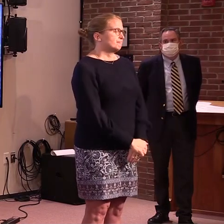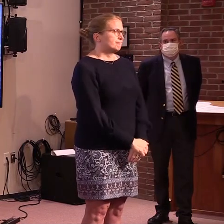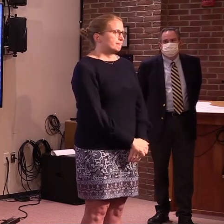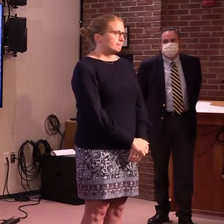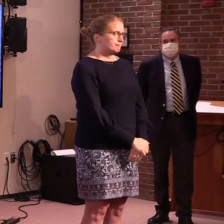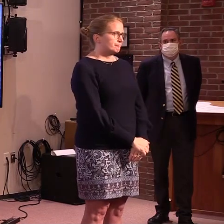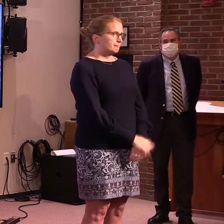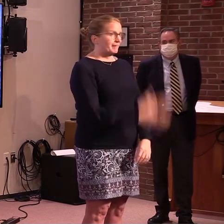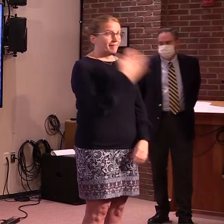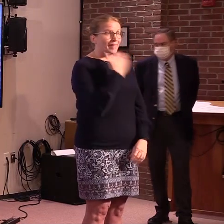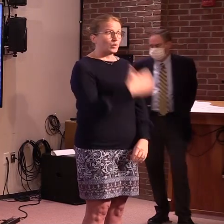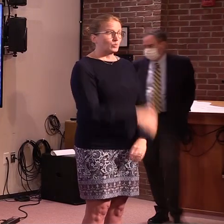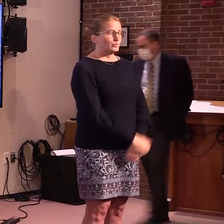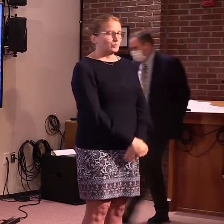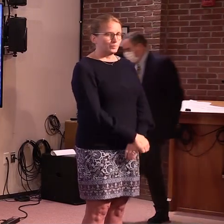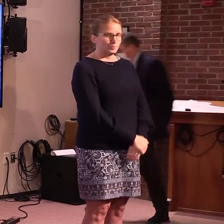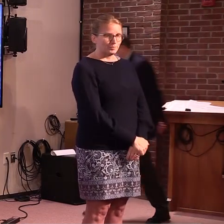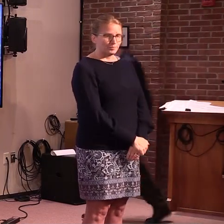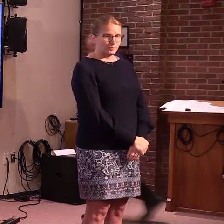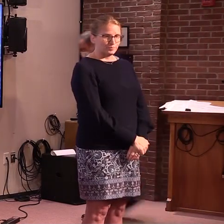Okay, thank you.